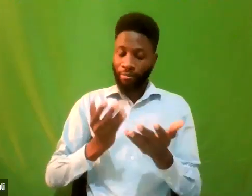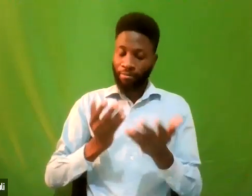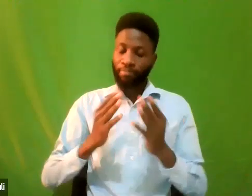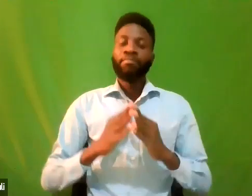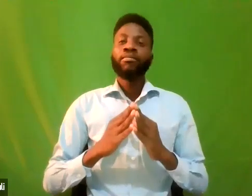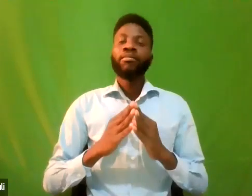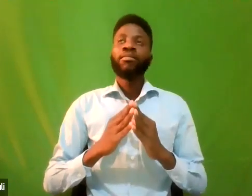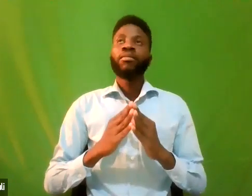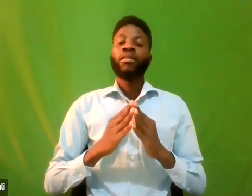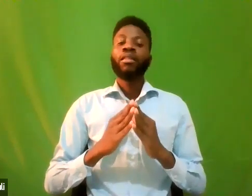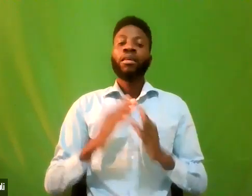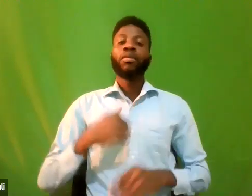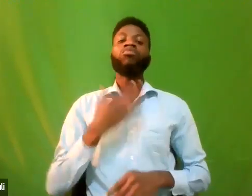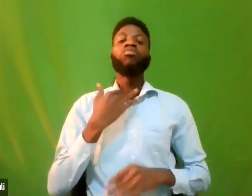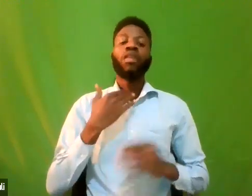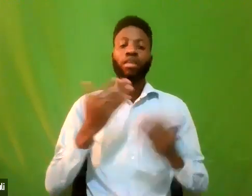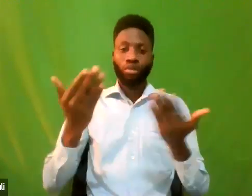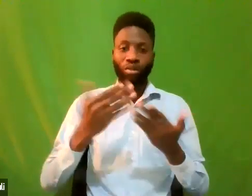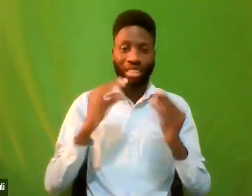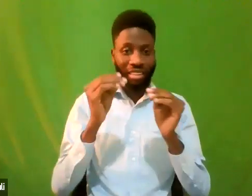I would like to introduce the speaker.